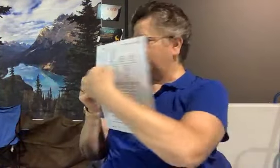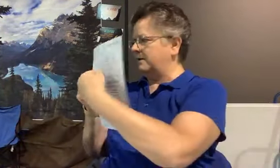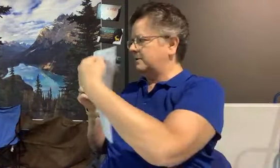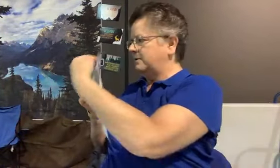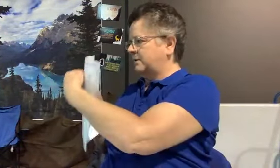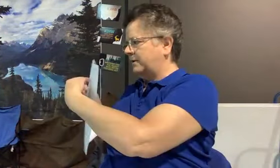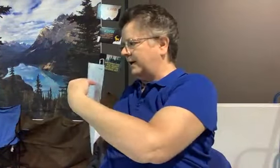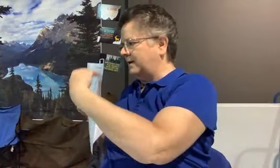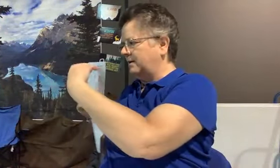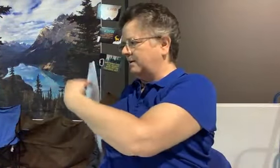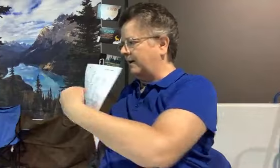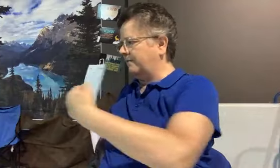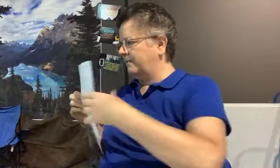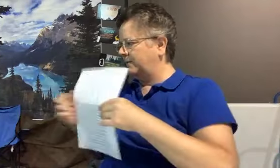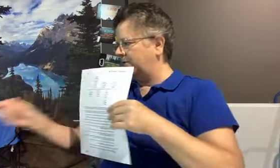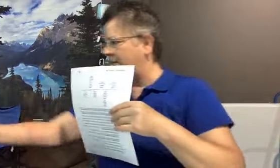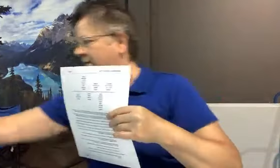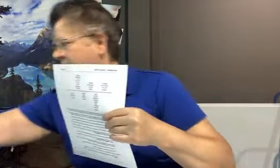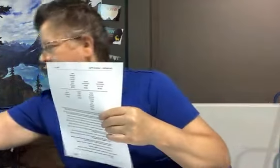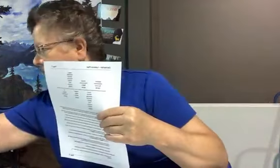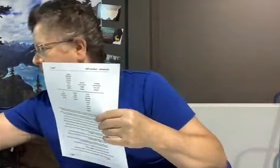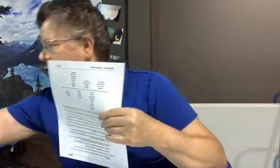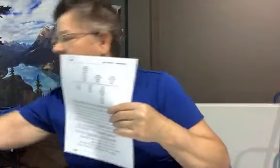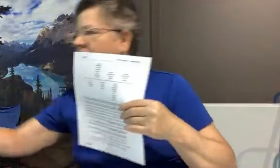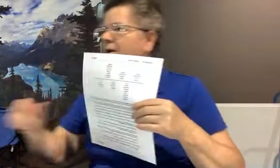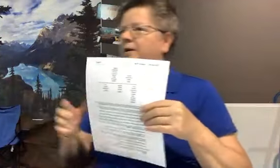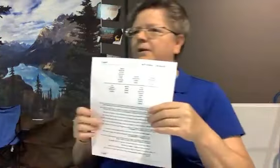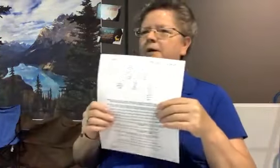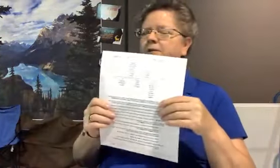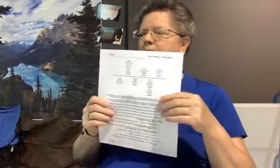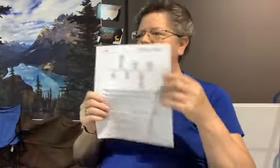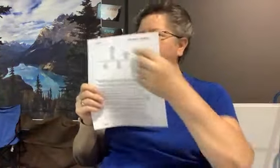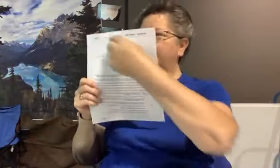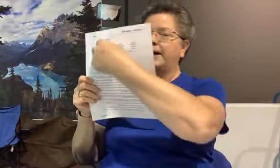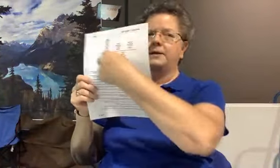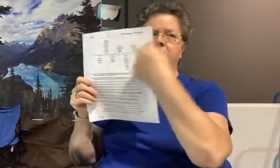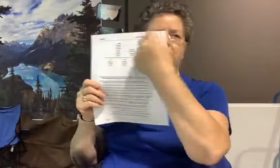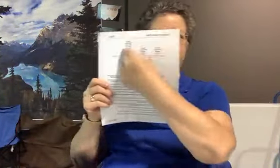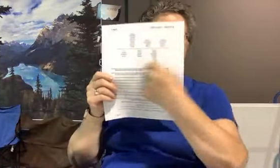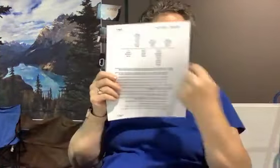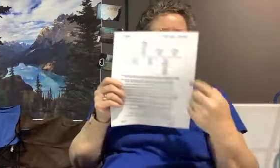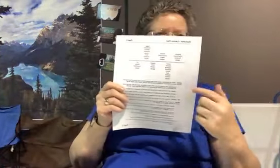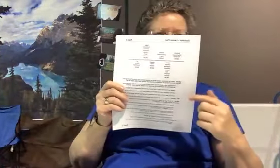this. You've got it right here. Oh, that I sent to you an email.